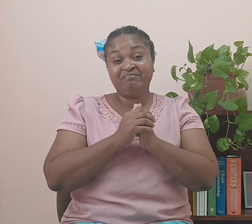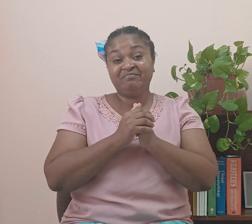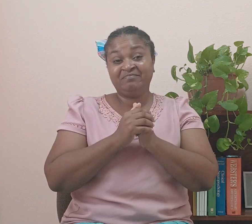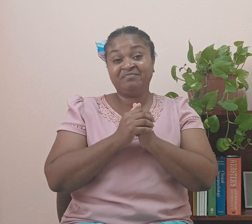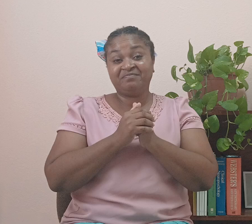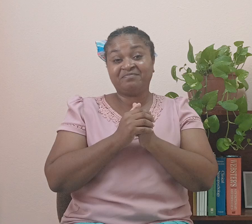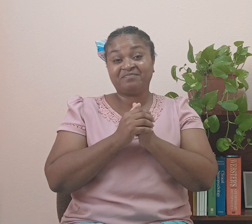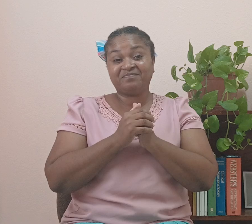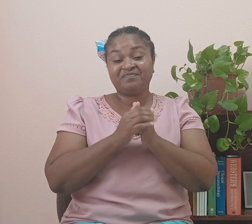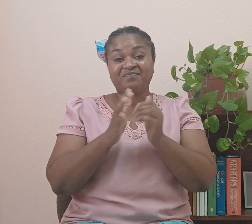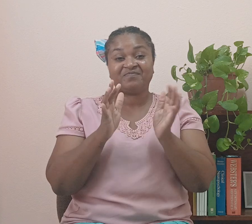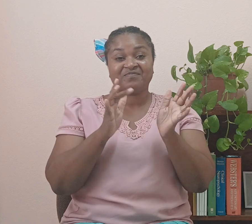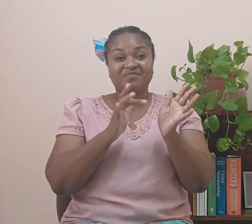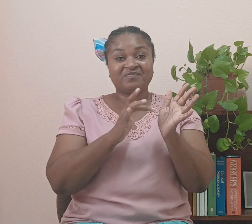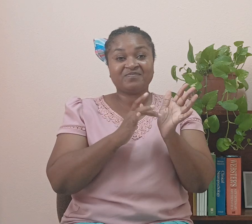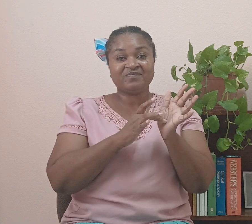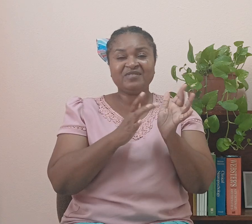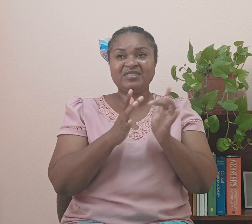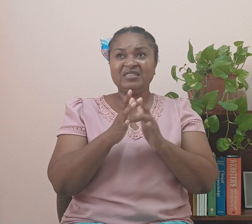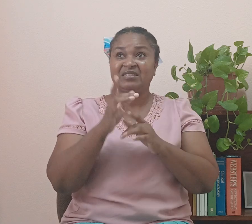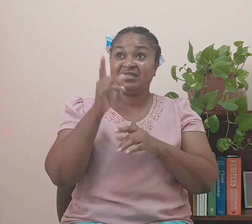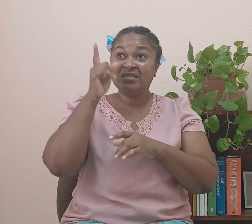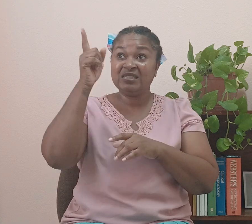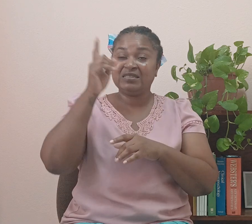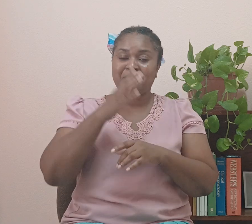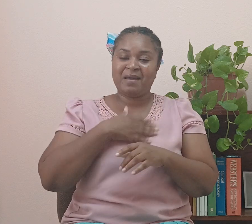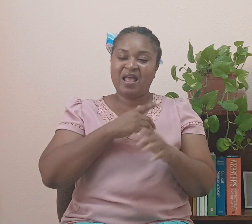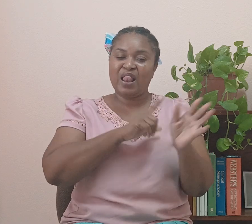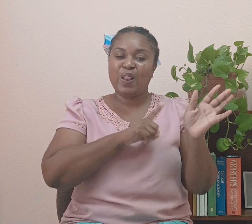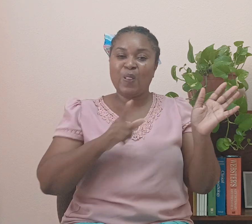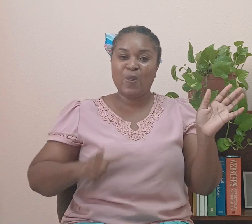Jesus is my Lord and Saviour.